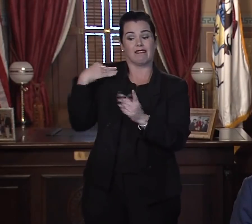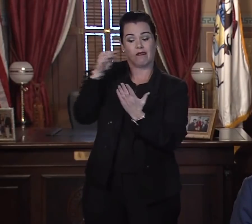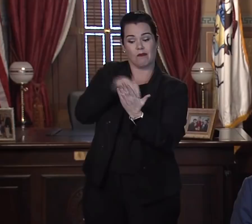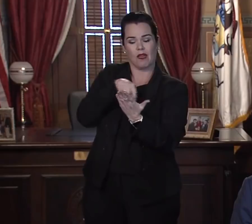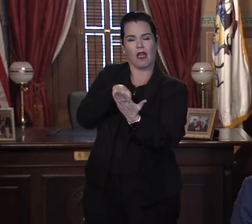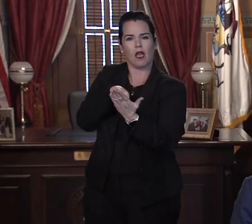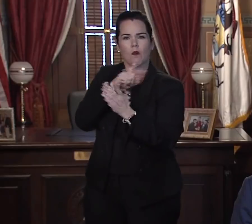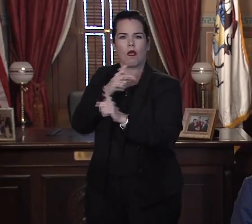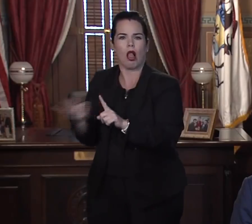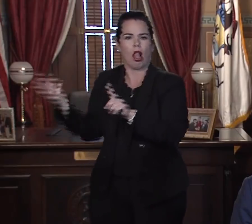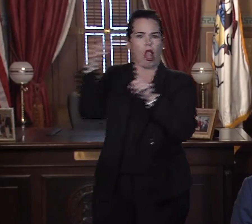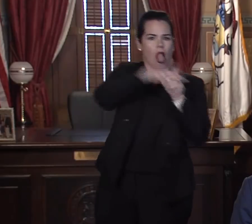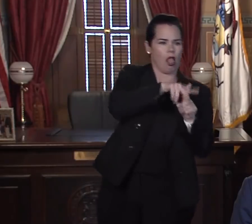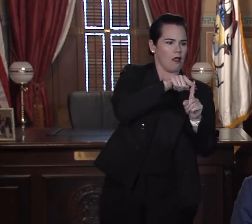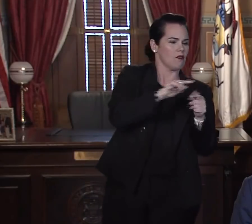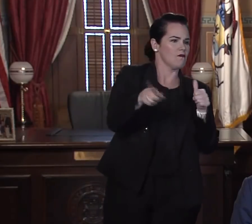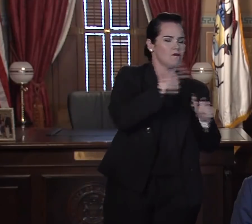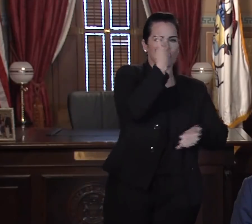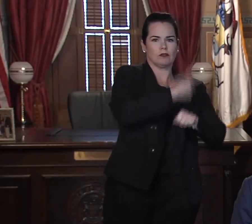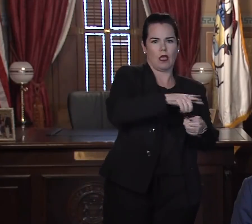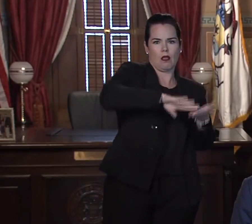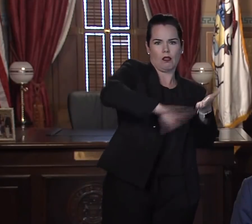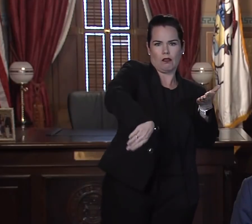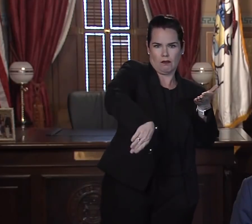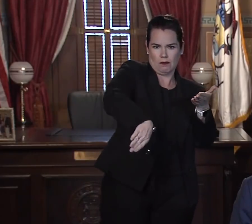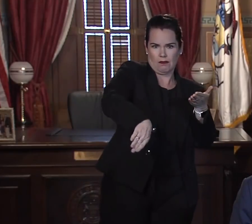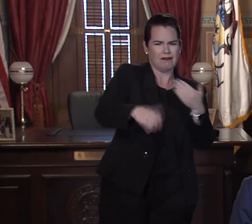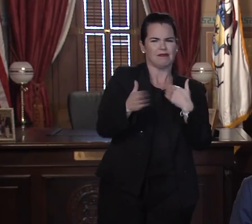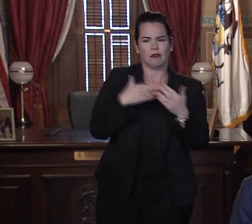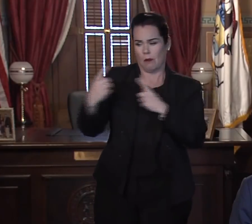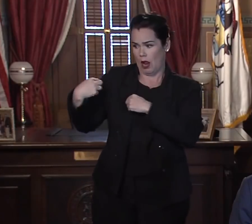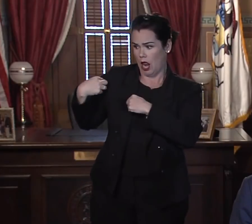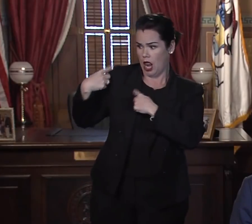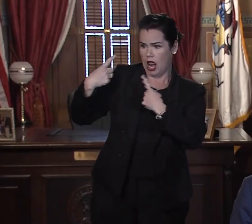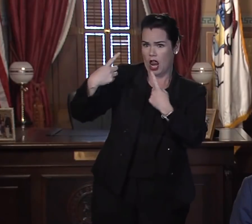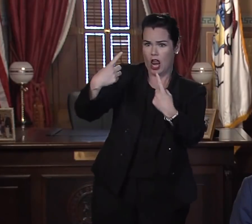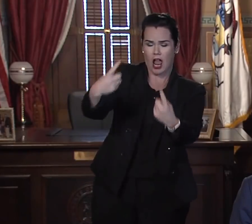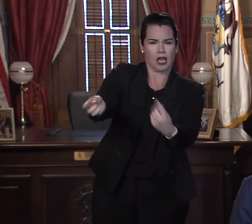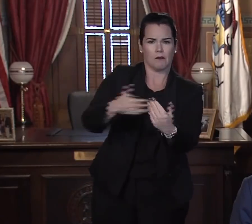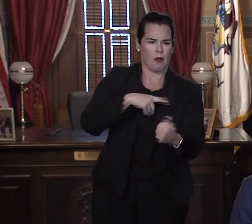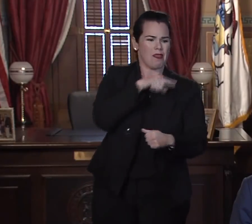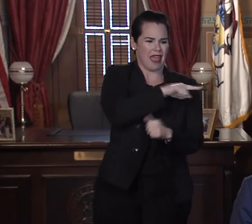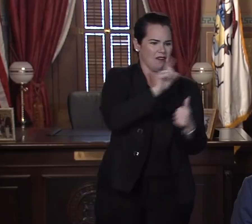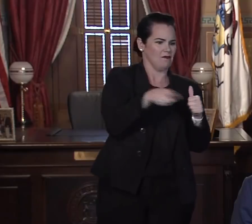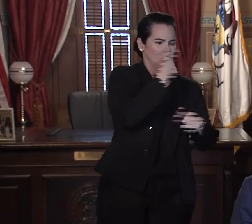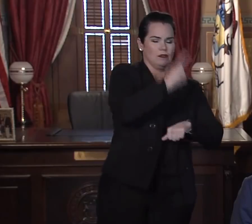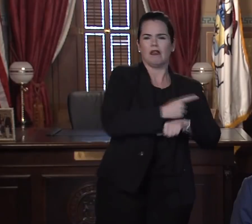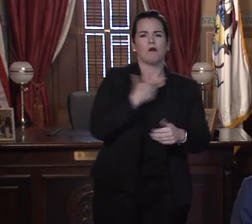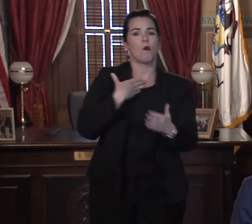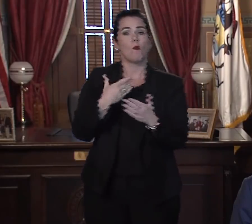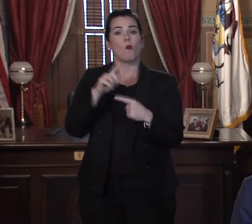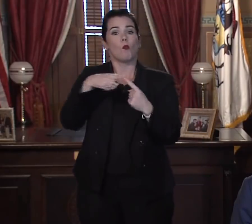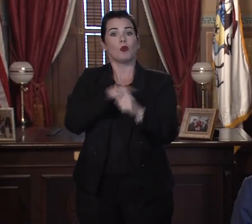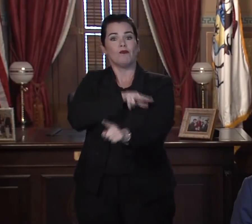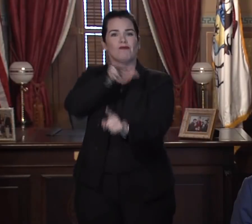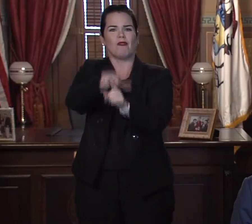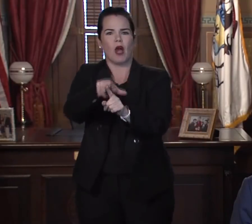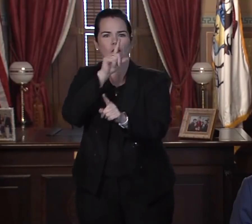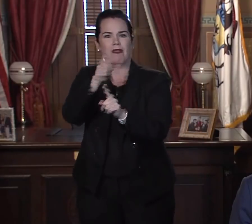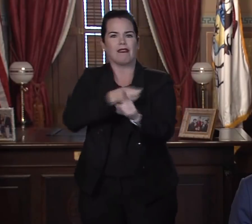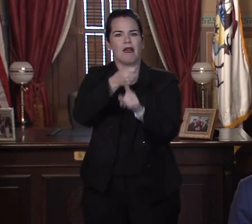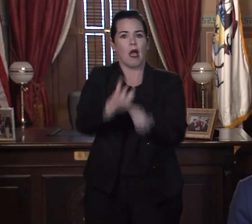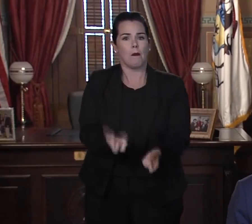to COVID-19, regardless of how much time has passed. The date that you file will not affect the benefits that you